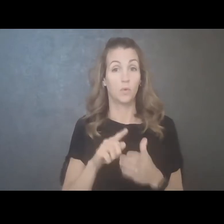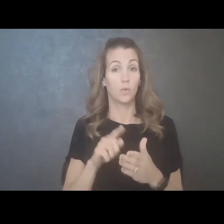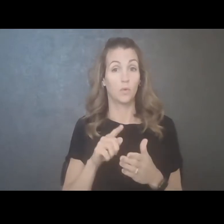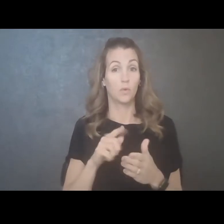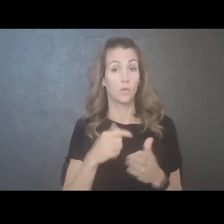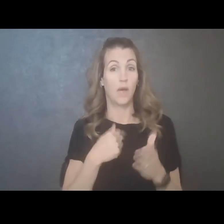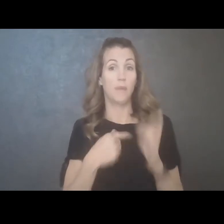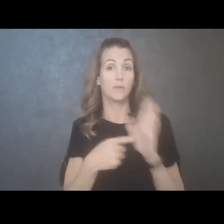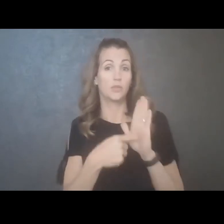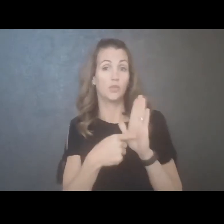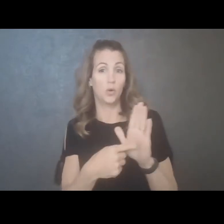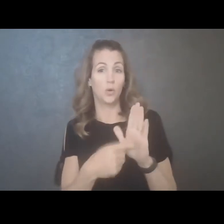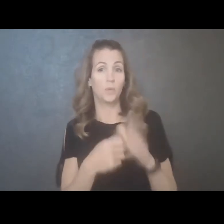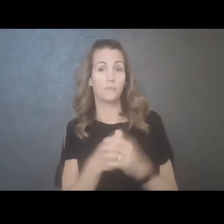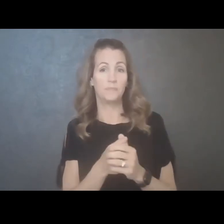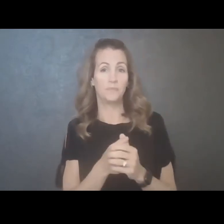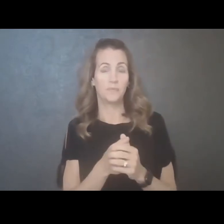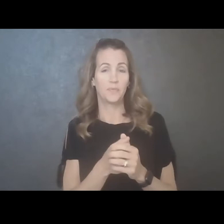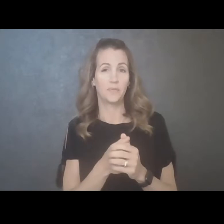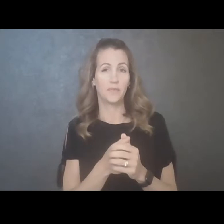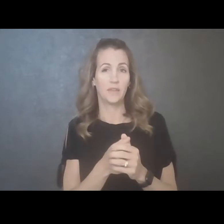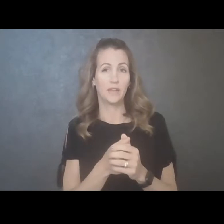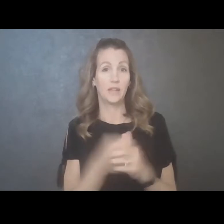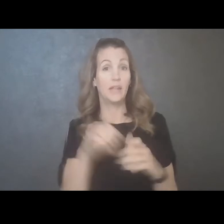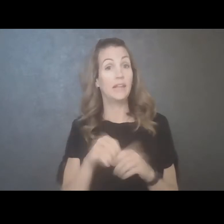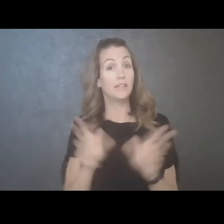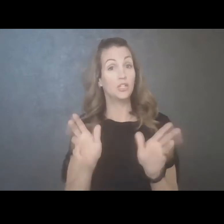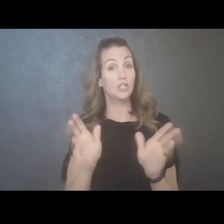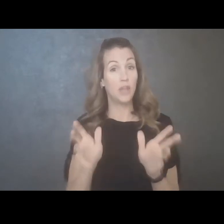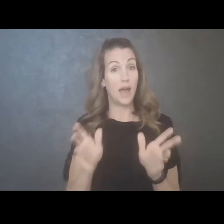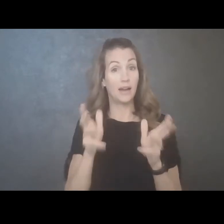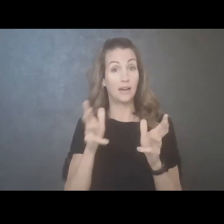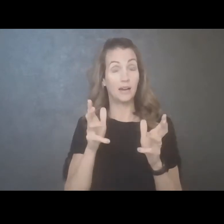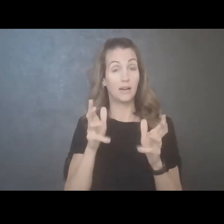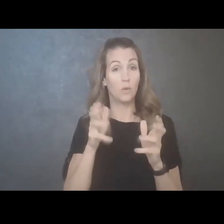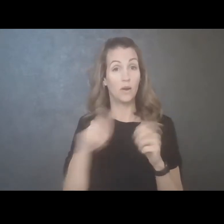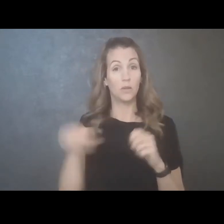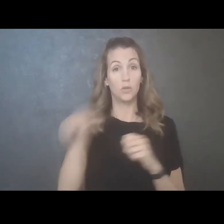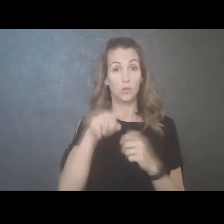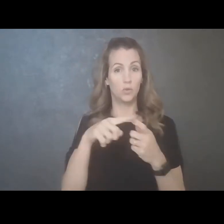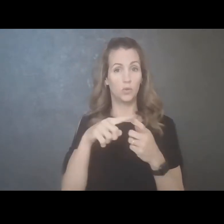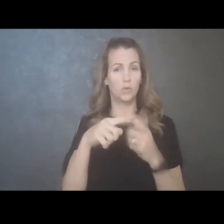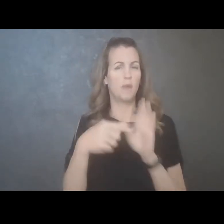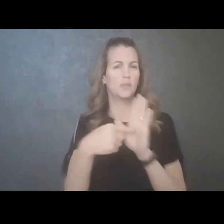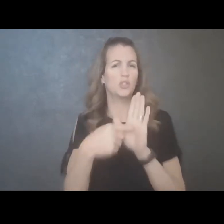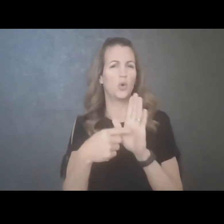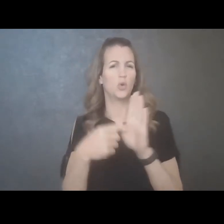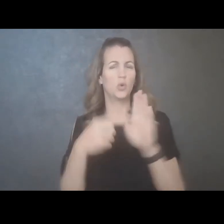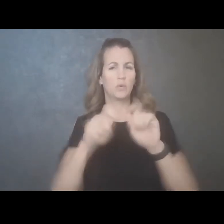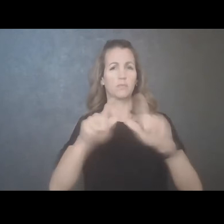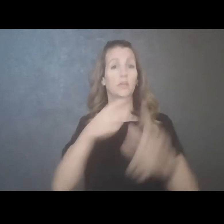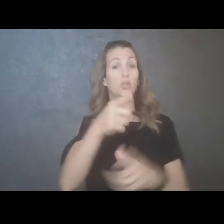you another slide here. Now, in the chat, I just want you, I'm going to show a slide, just quickly write what you see